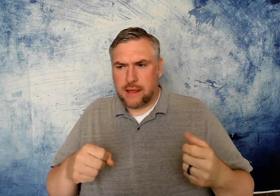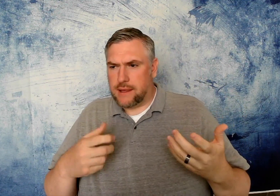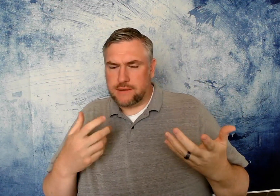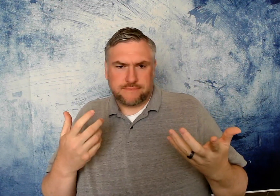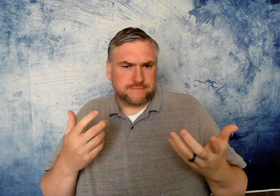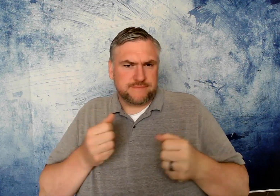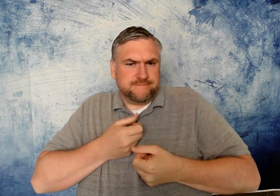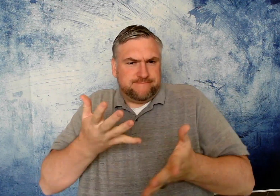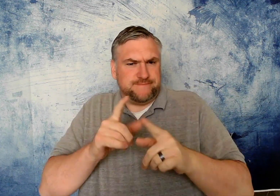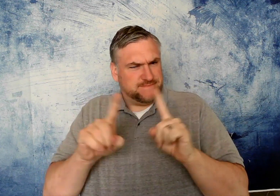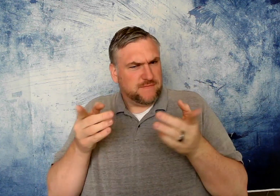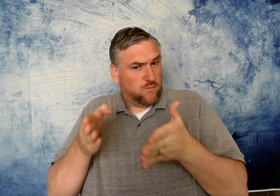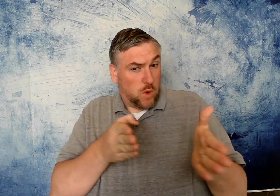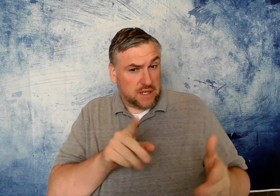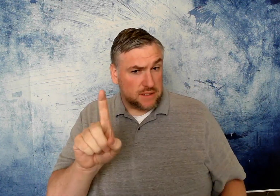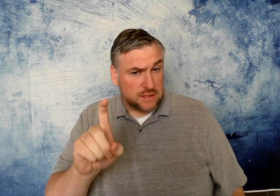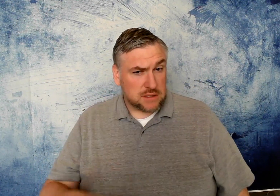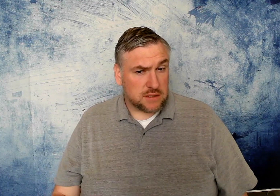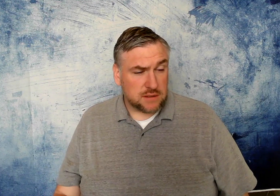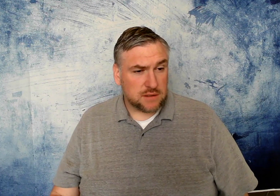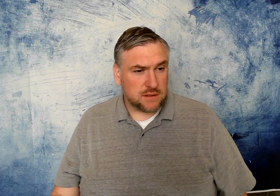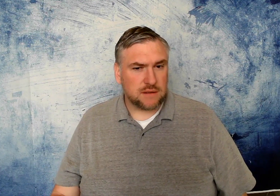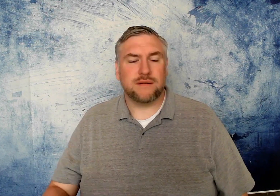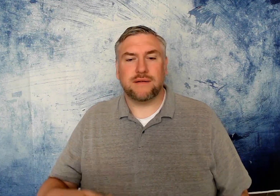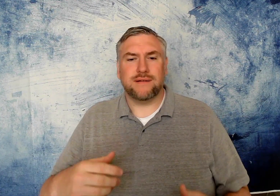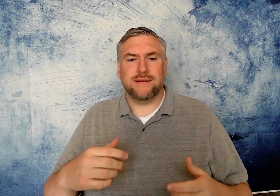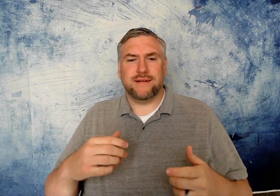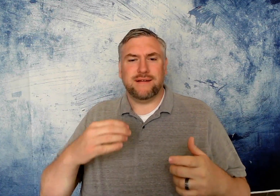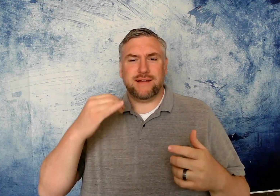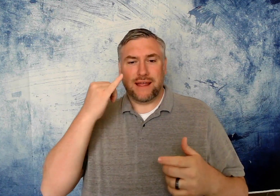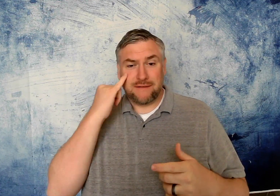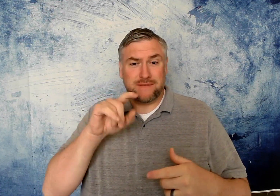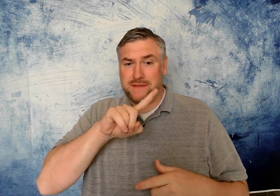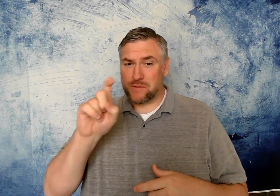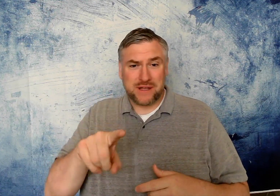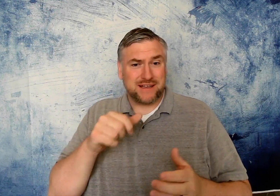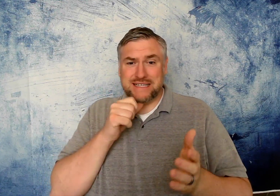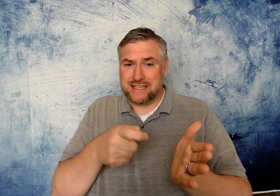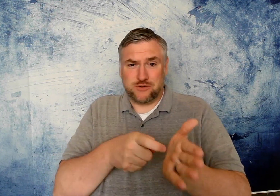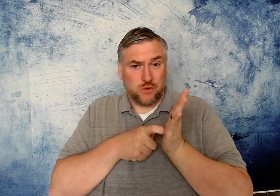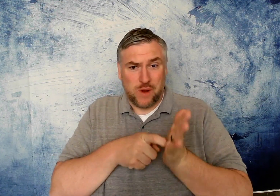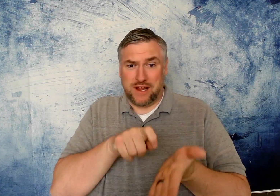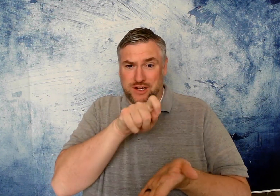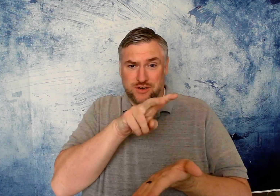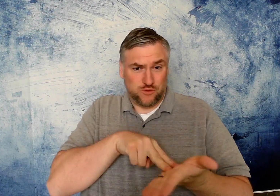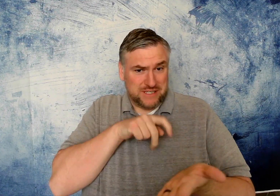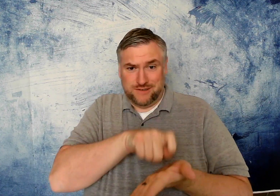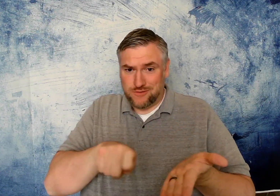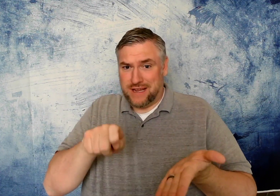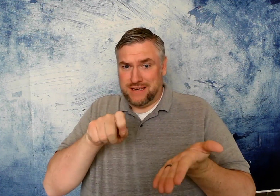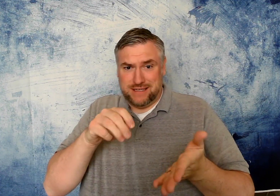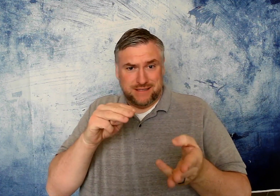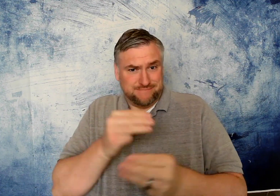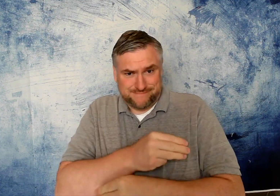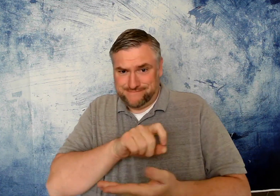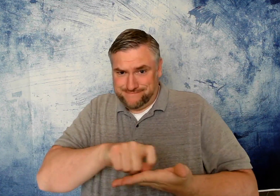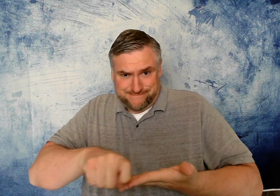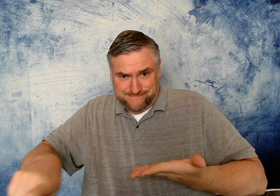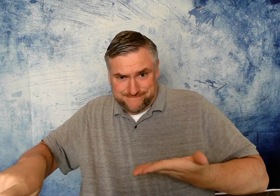it? Can we draw it? Can we express ourselves in different ways? If the question doesn't require reading or writing or